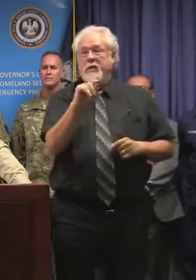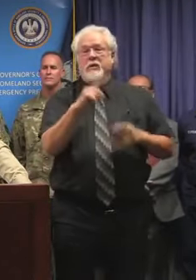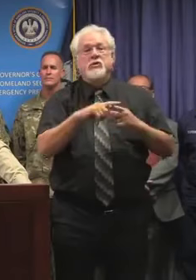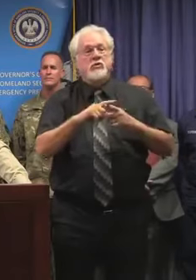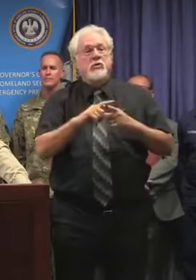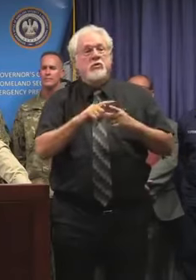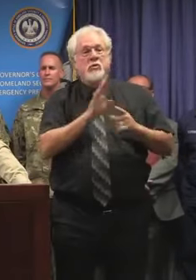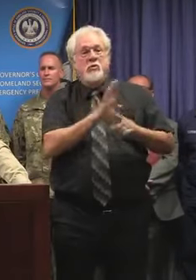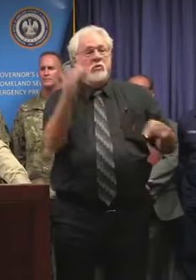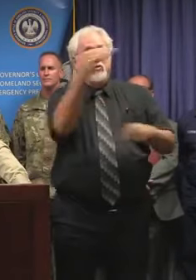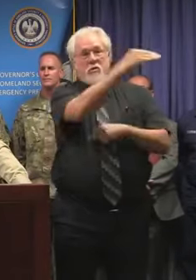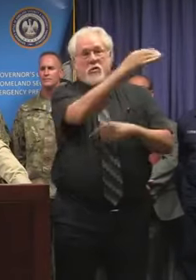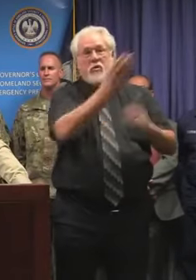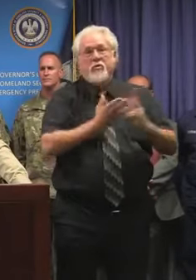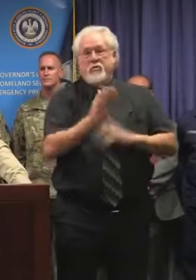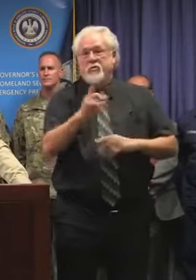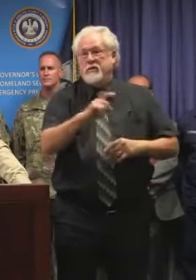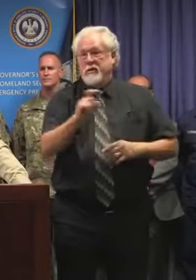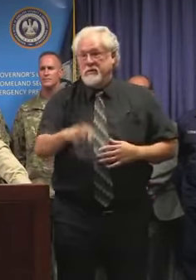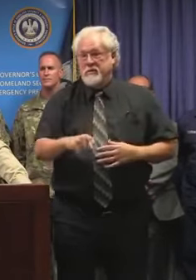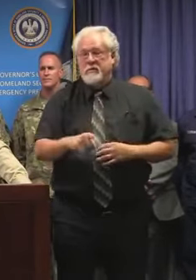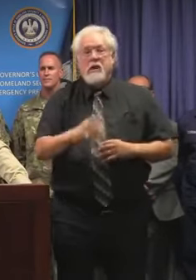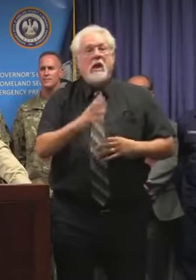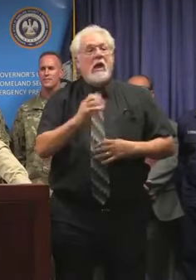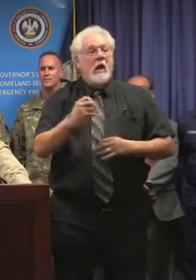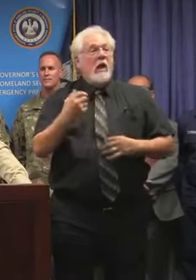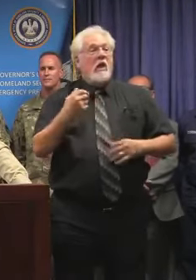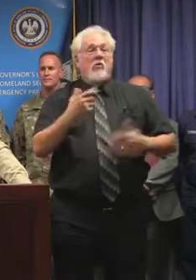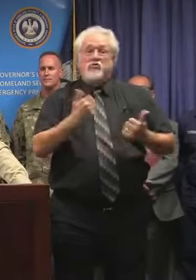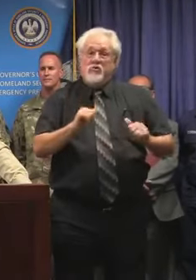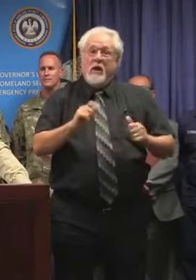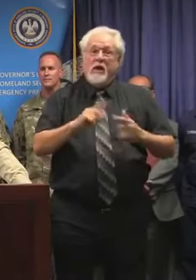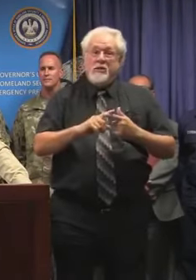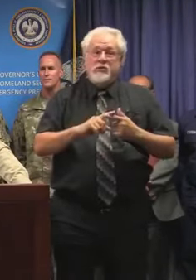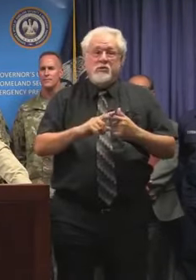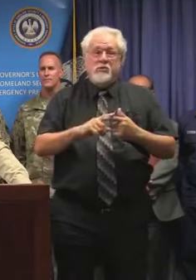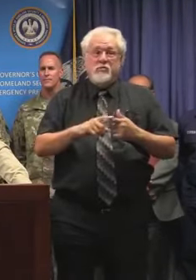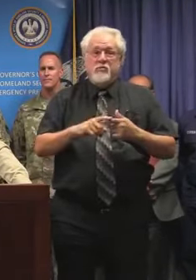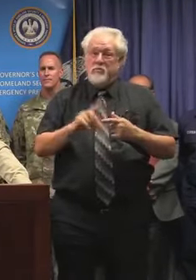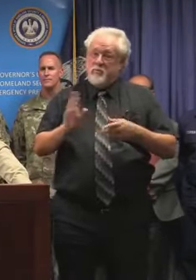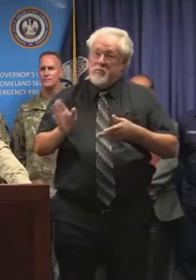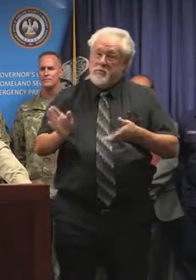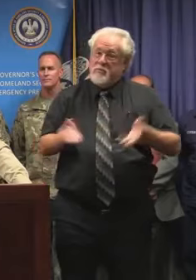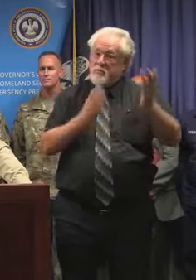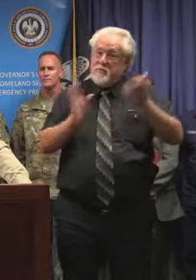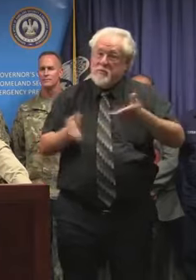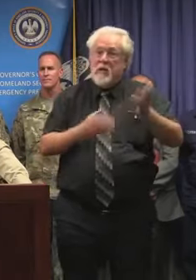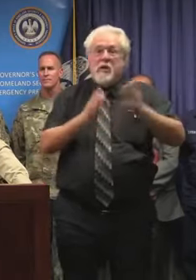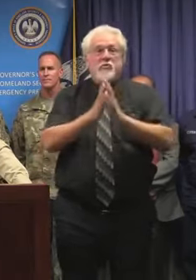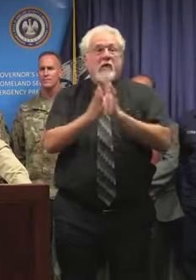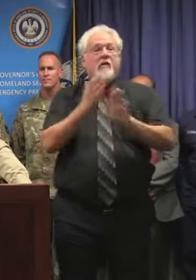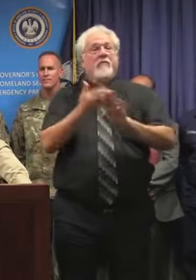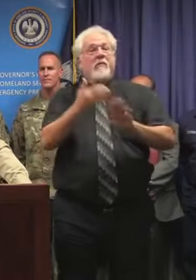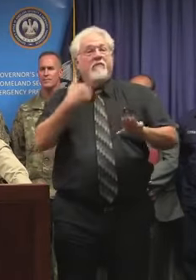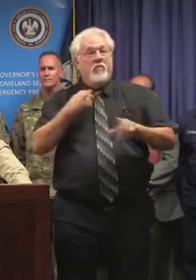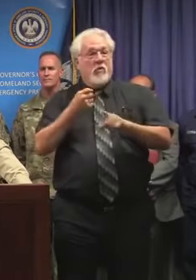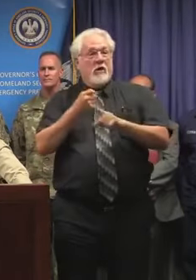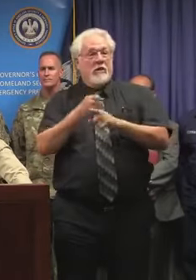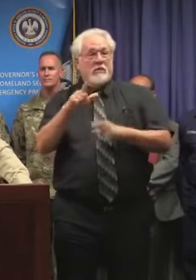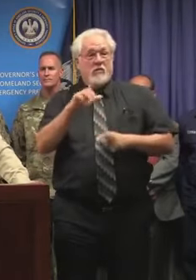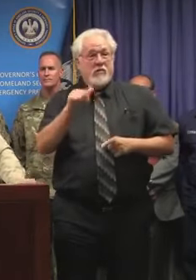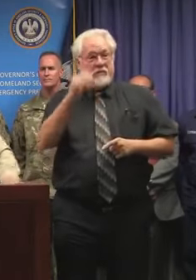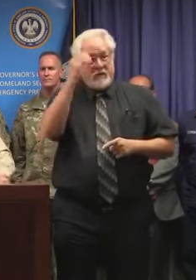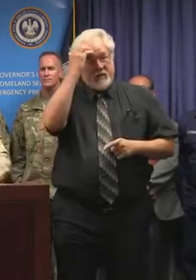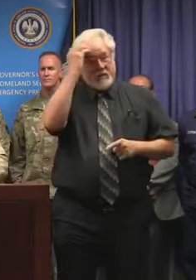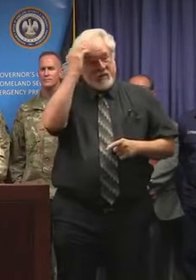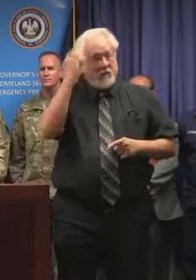them into and through Texas. And we're actually trying to divert traffic even before it gets into Louisiana, so